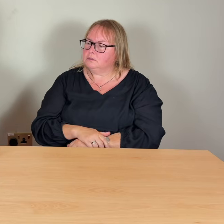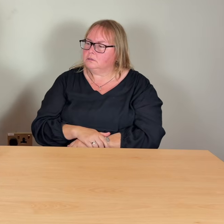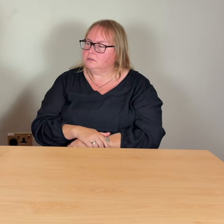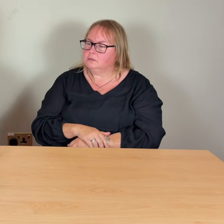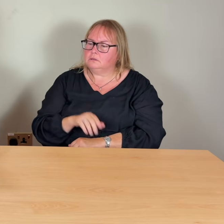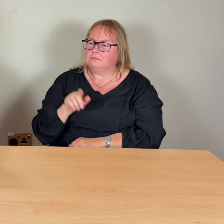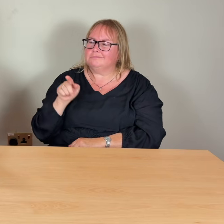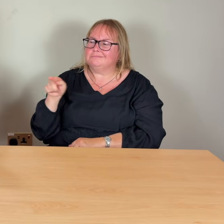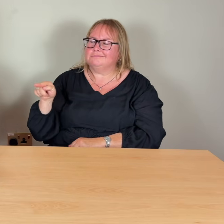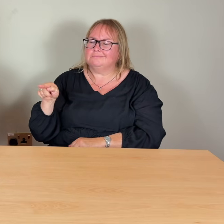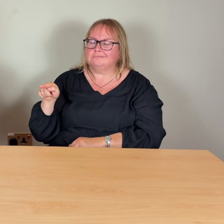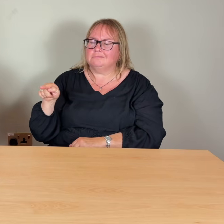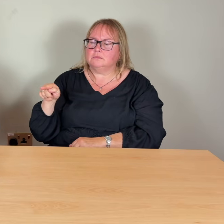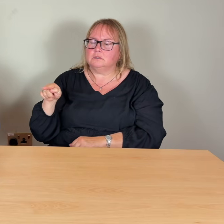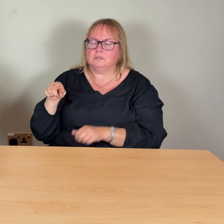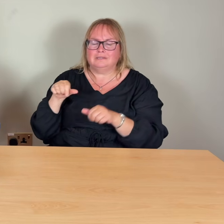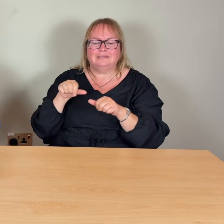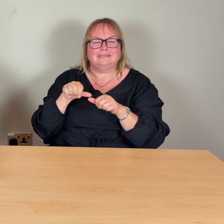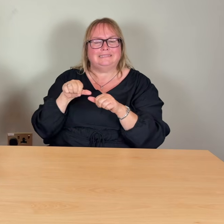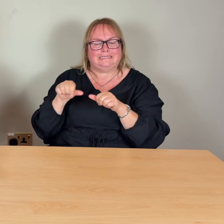just use a tiny bit of tape,